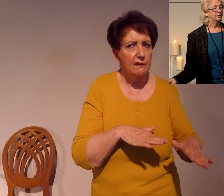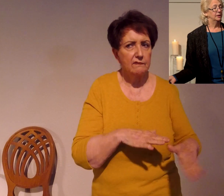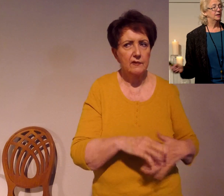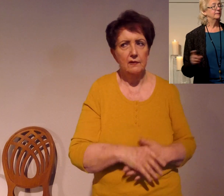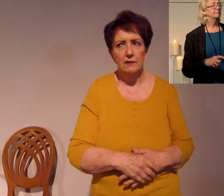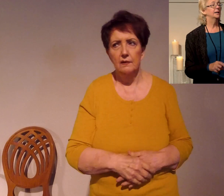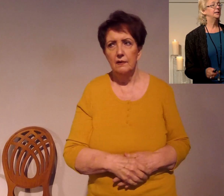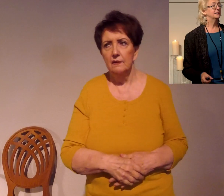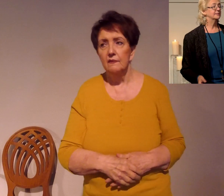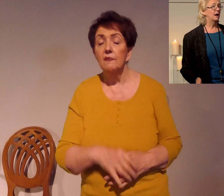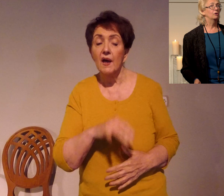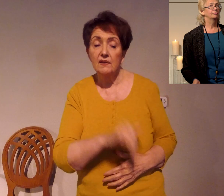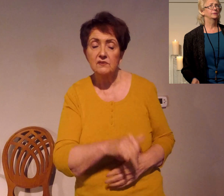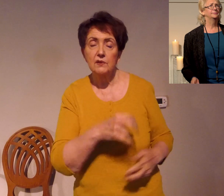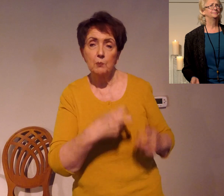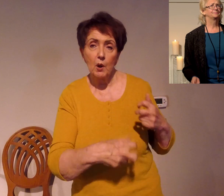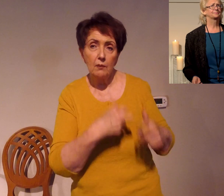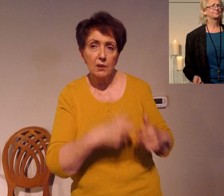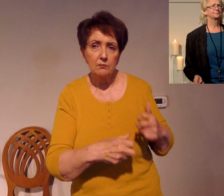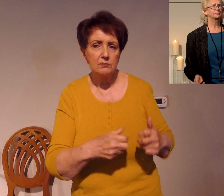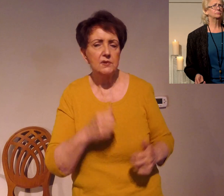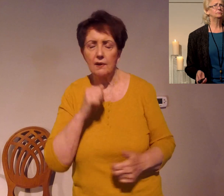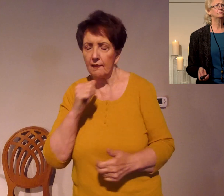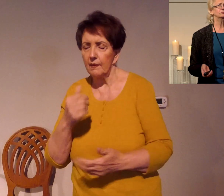problem, not the money itself.